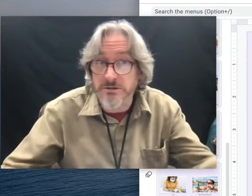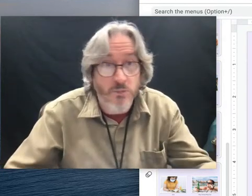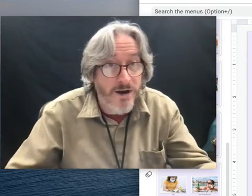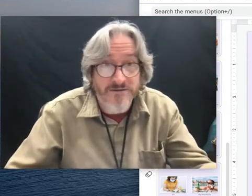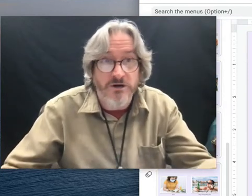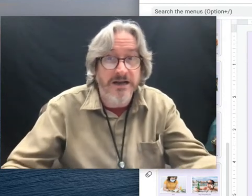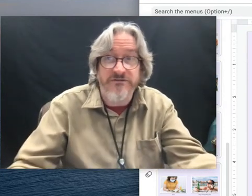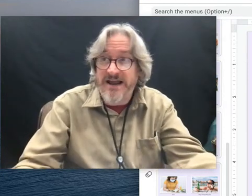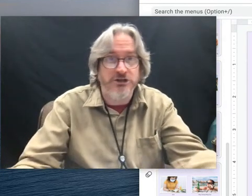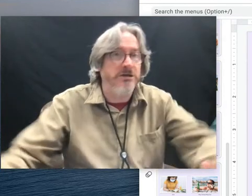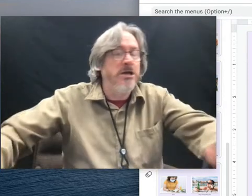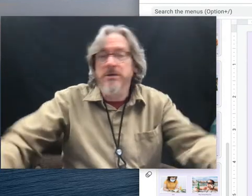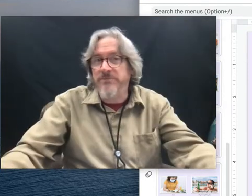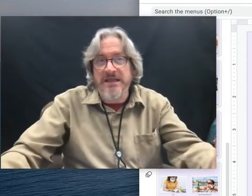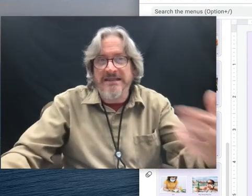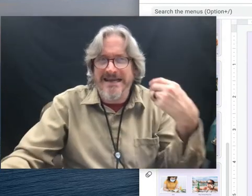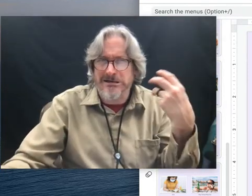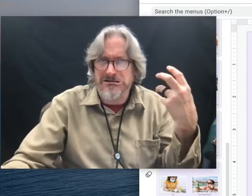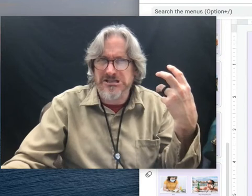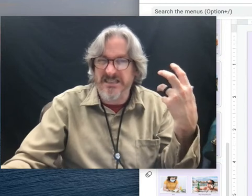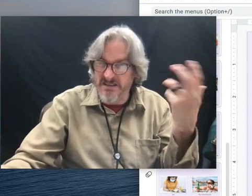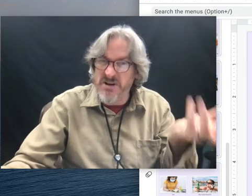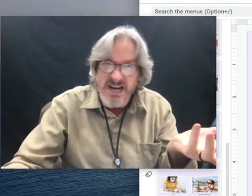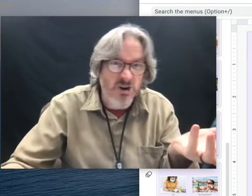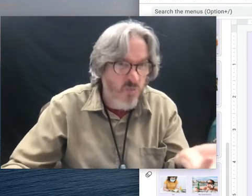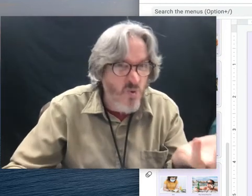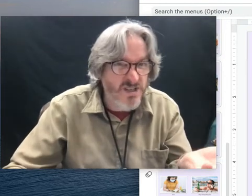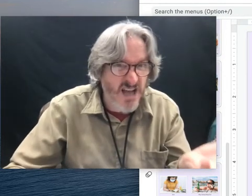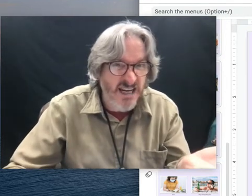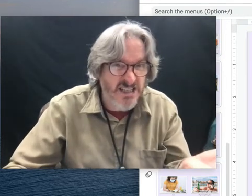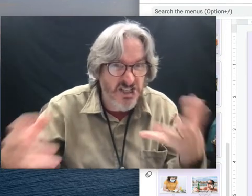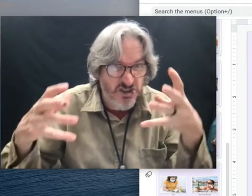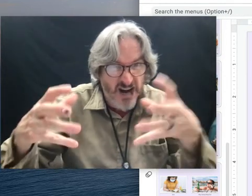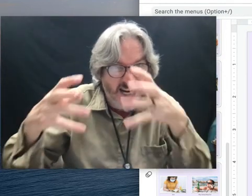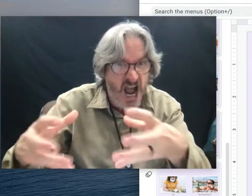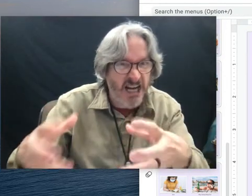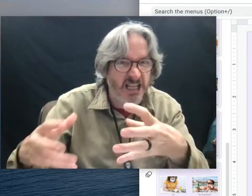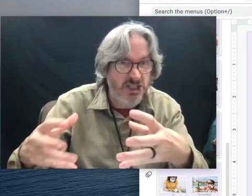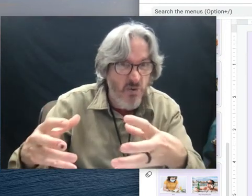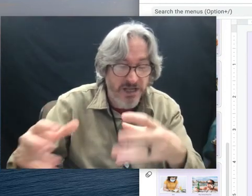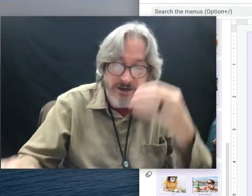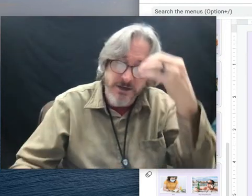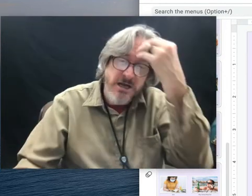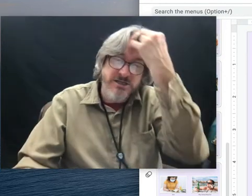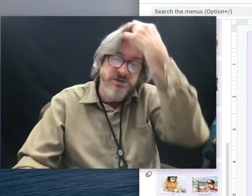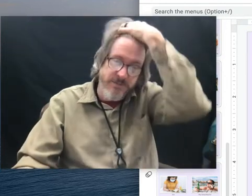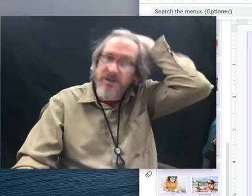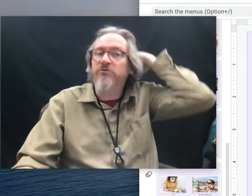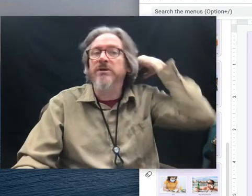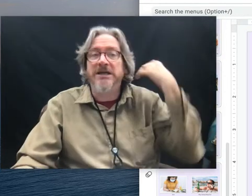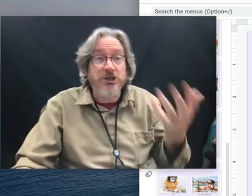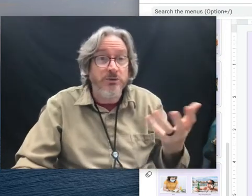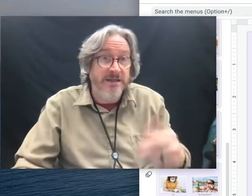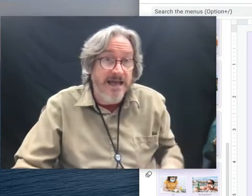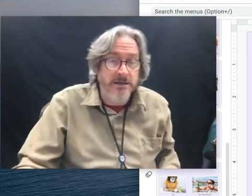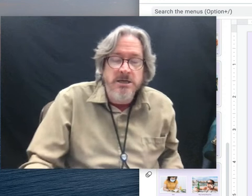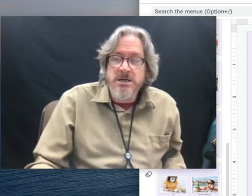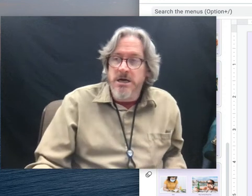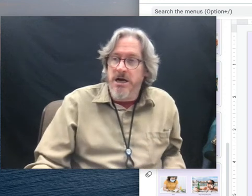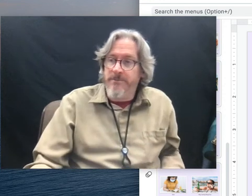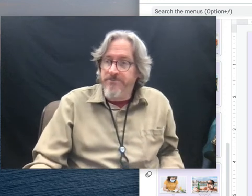menstruation, whatever, infection, there's some kind of gross signs because you're iconically showing it. So some people have a real issue with